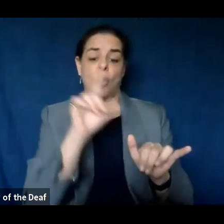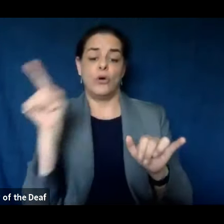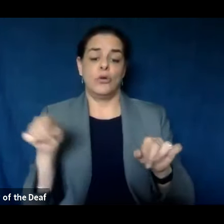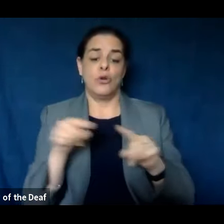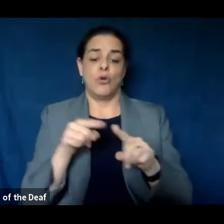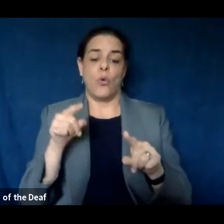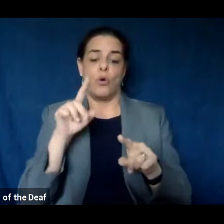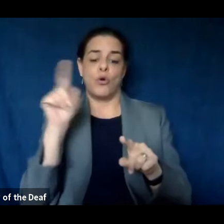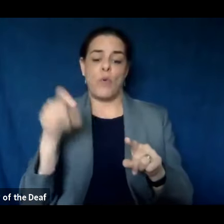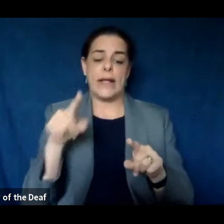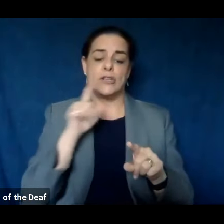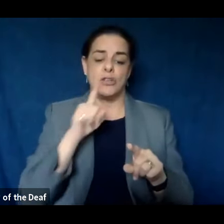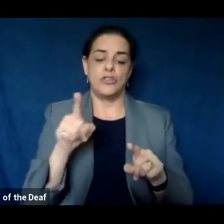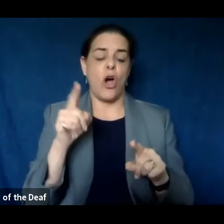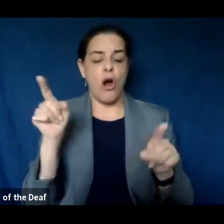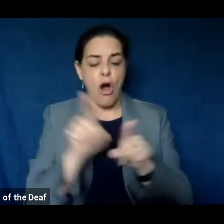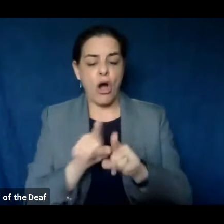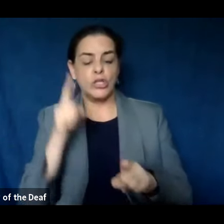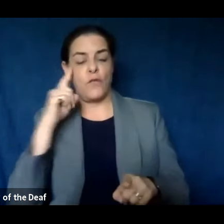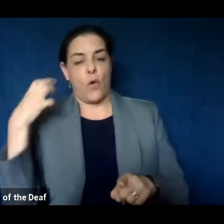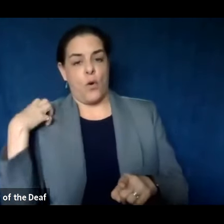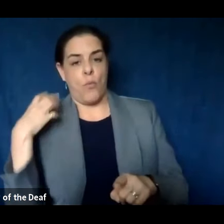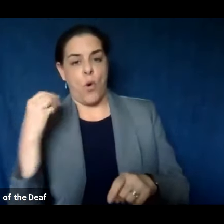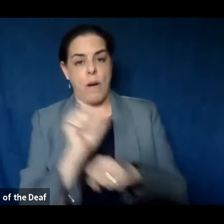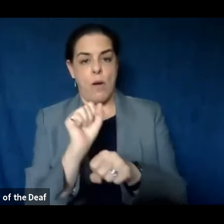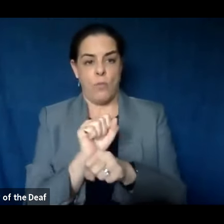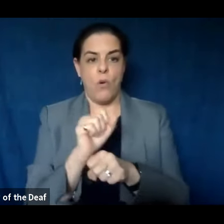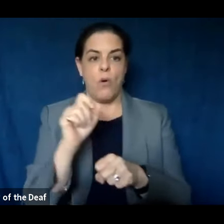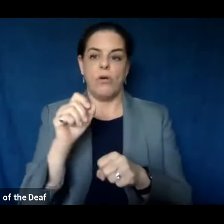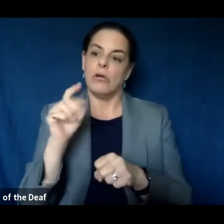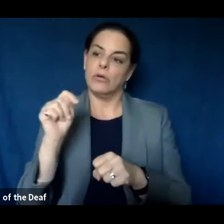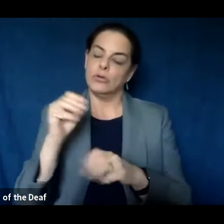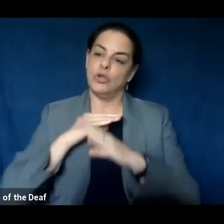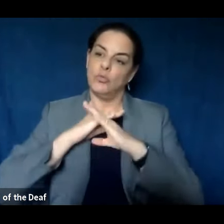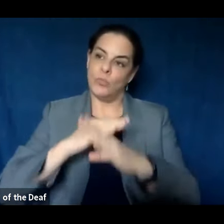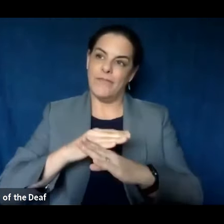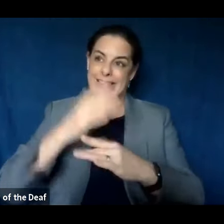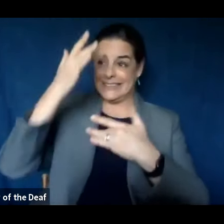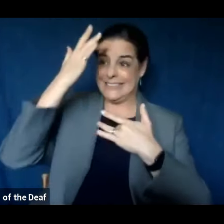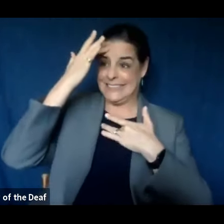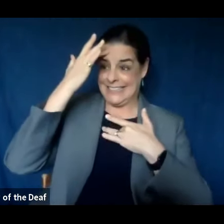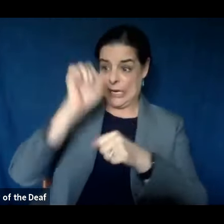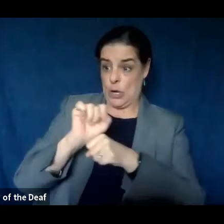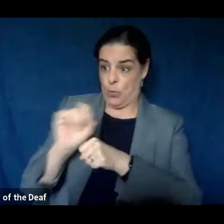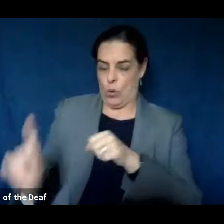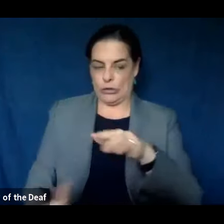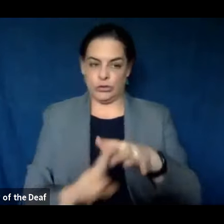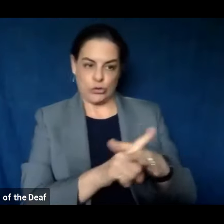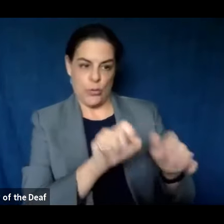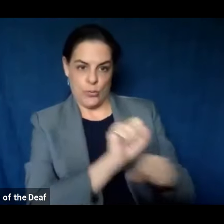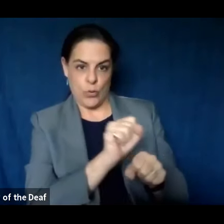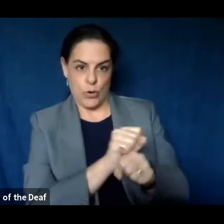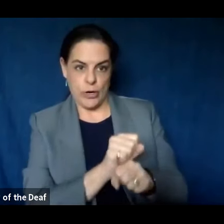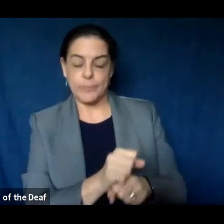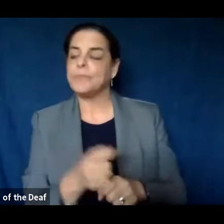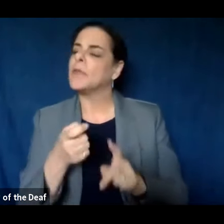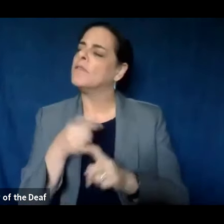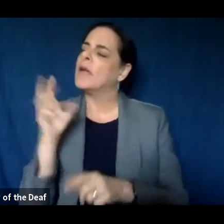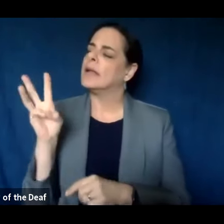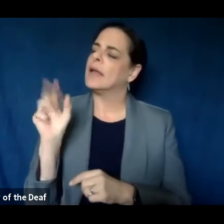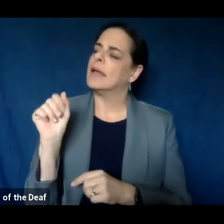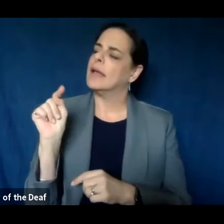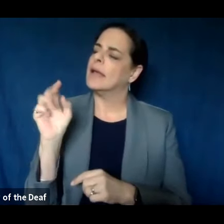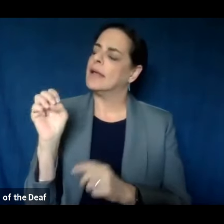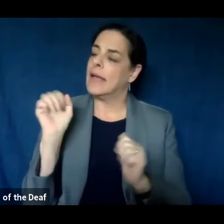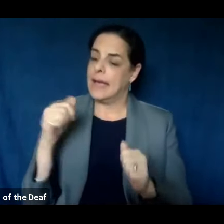for employees to keep sick employees from being at work. From WATE, can we know more about